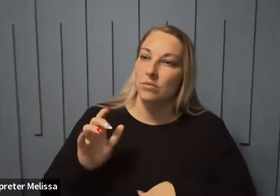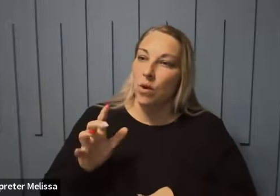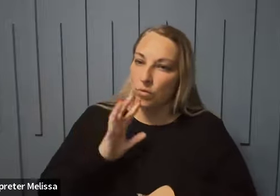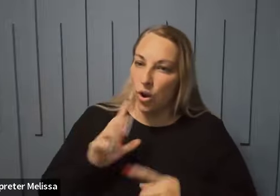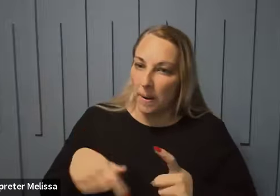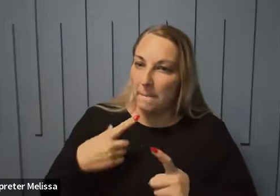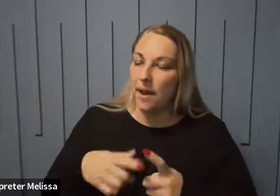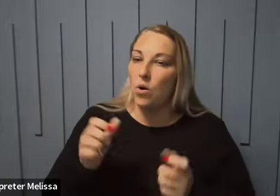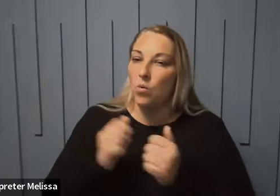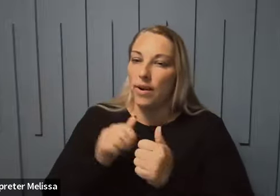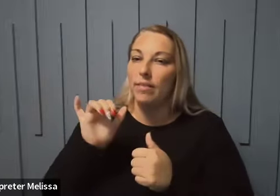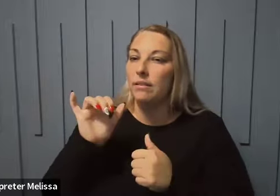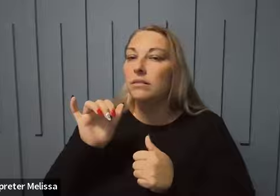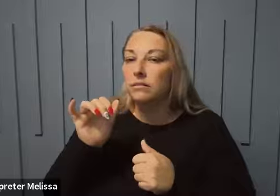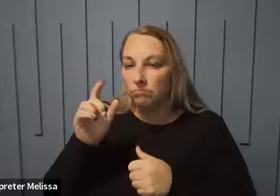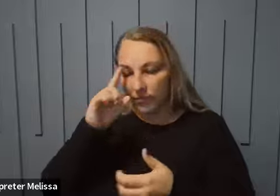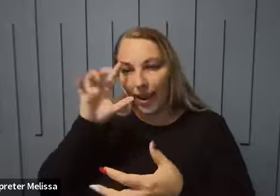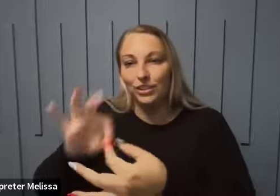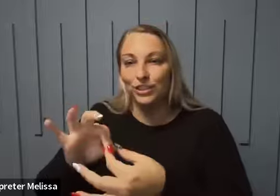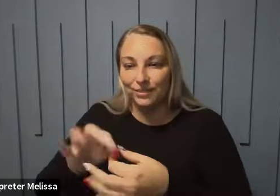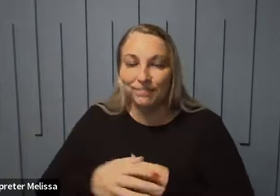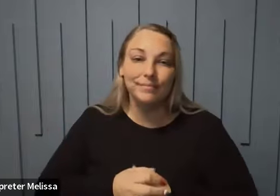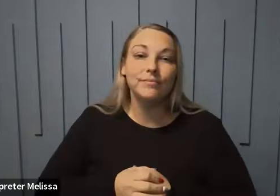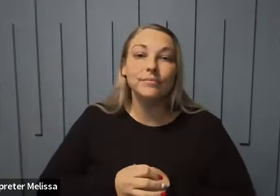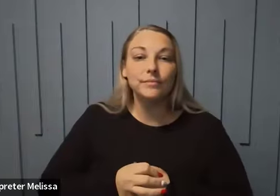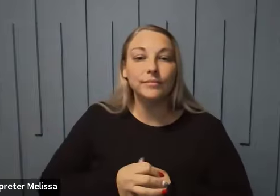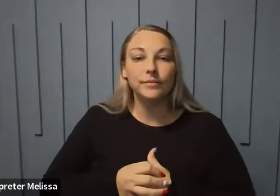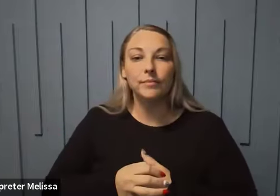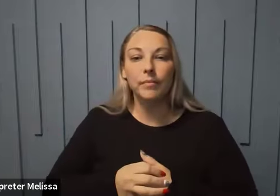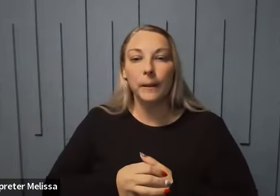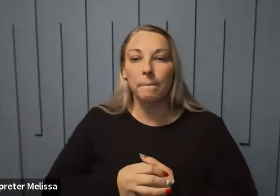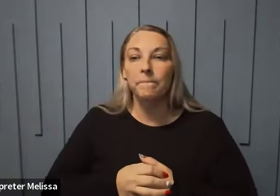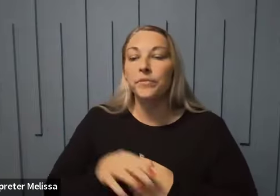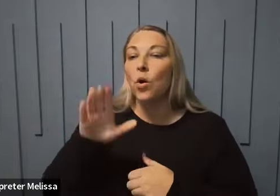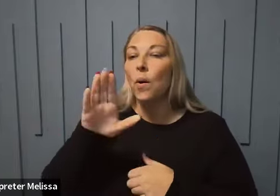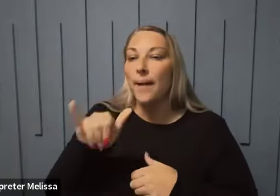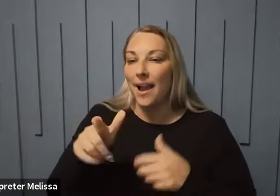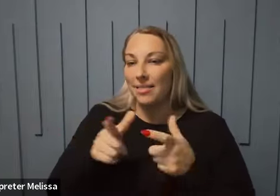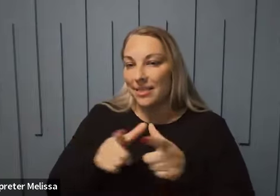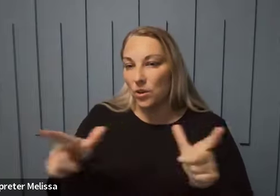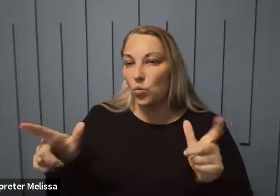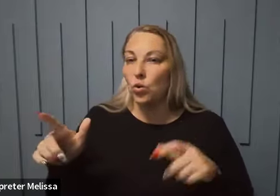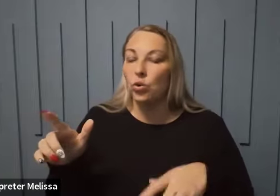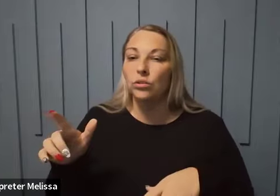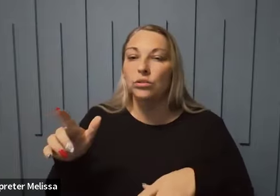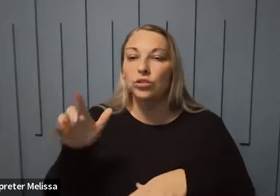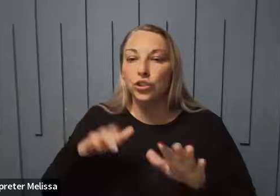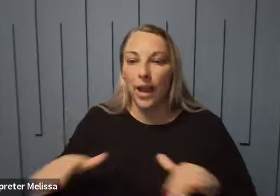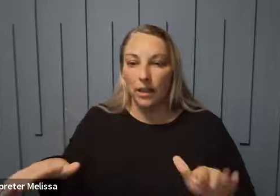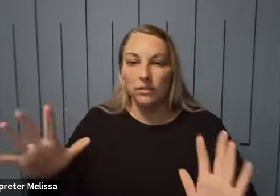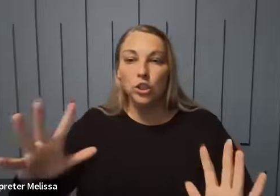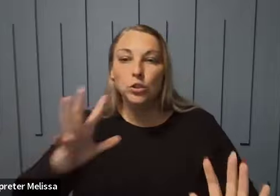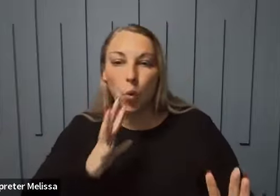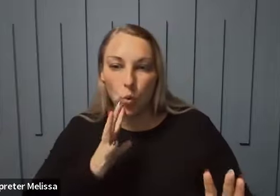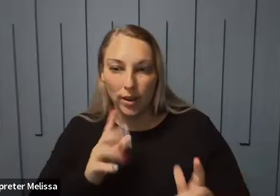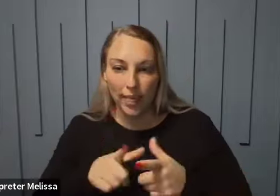back to me. So for the bilingual child, now if we're talking about 2 spoken languages, so for example,